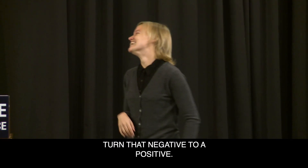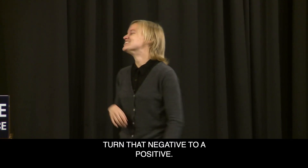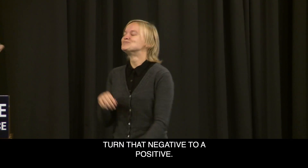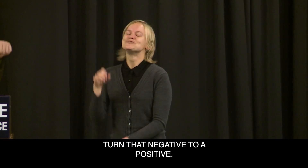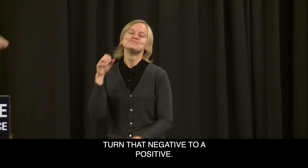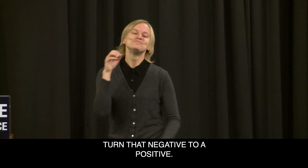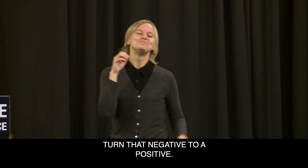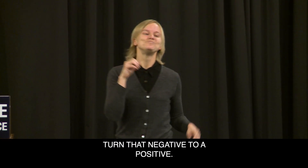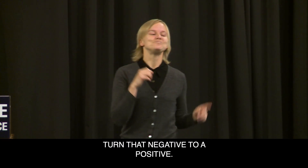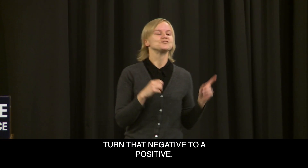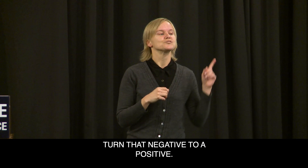negative to a positive.